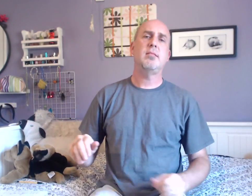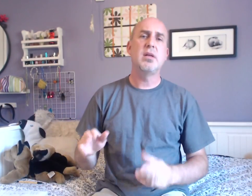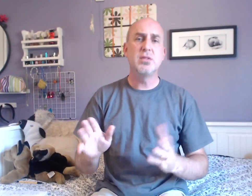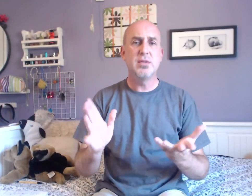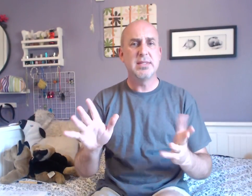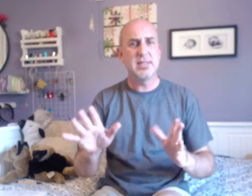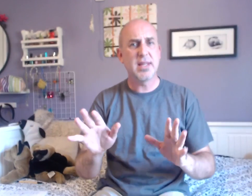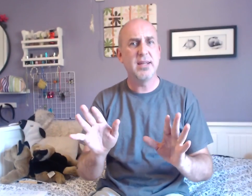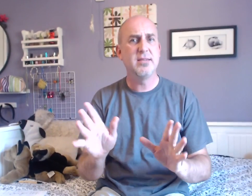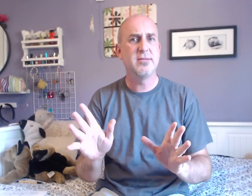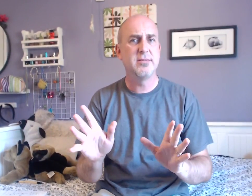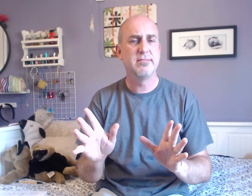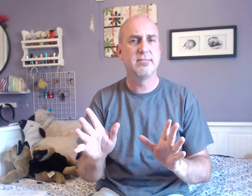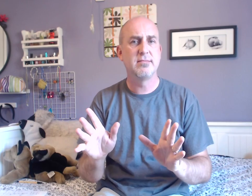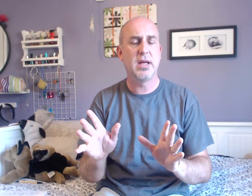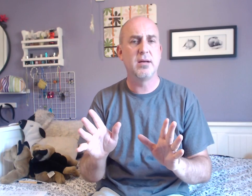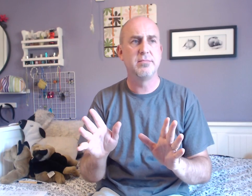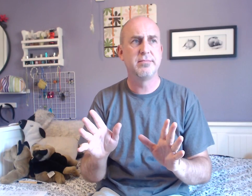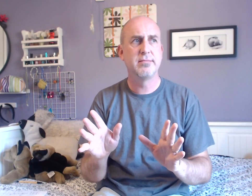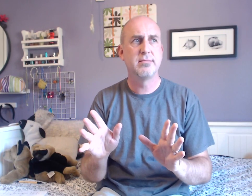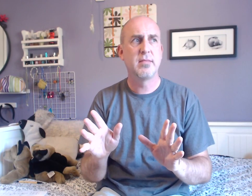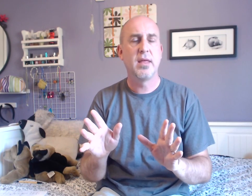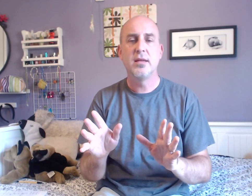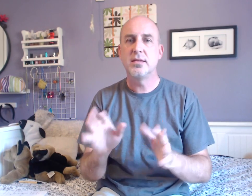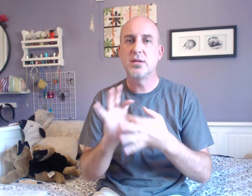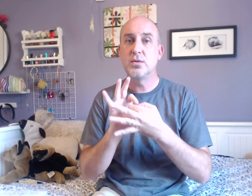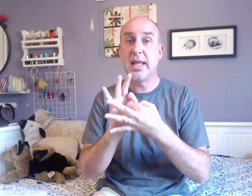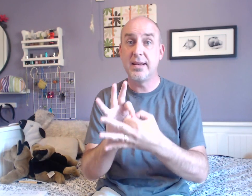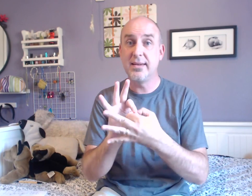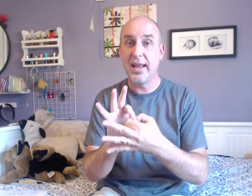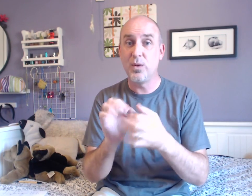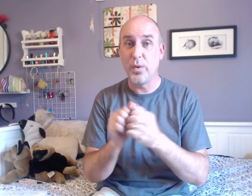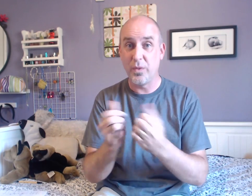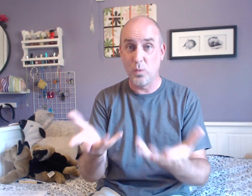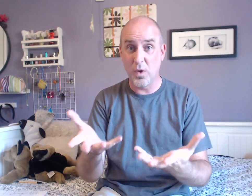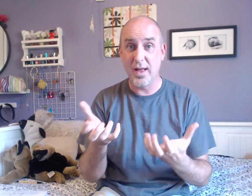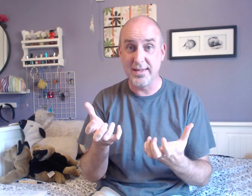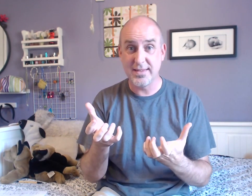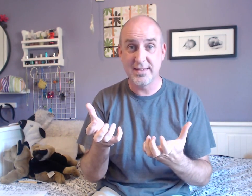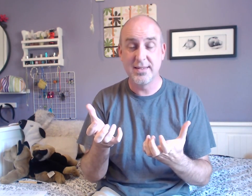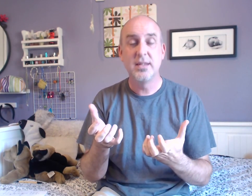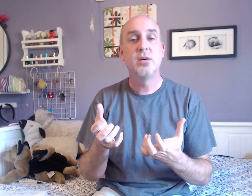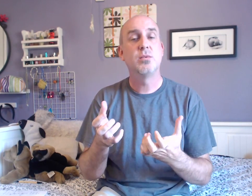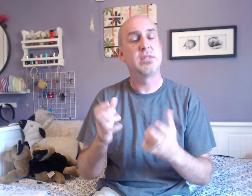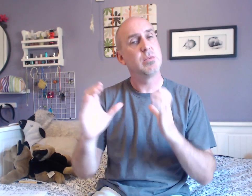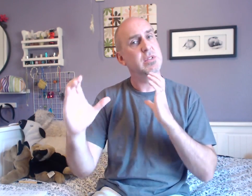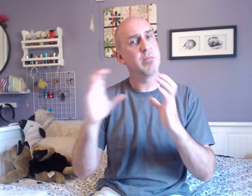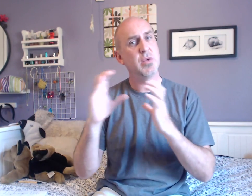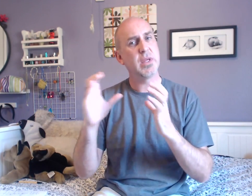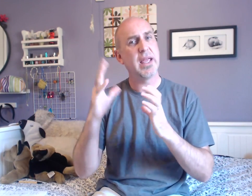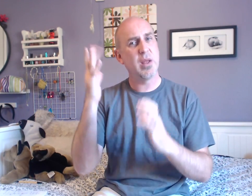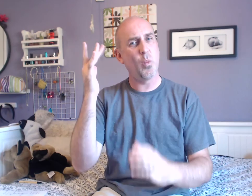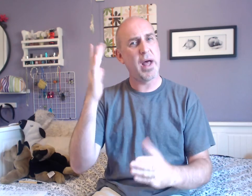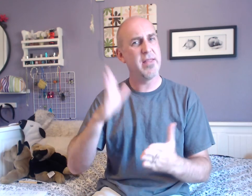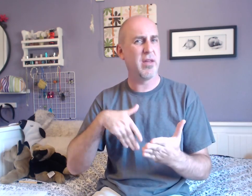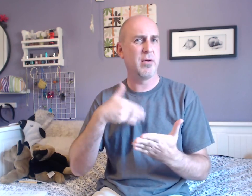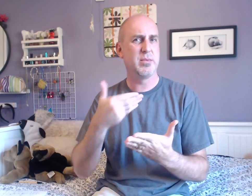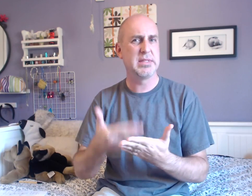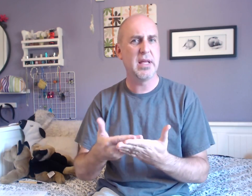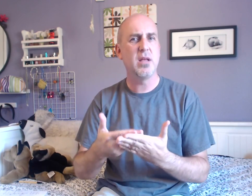So this is kind of, this goes hand in hand with want. When someone's communicating why they are upset or